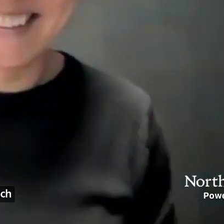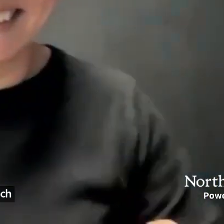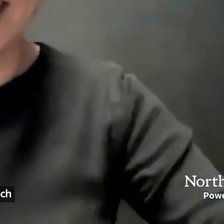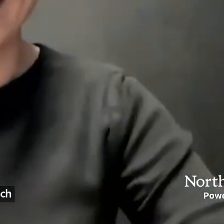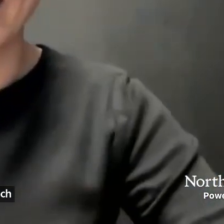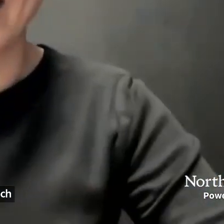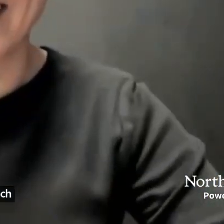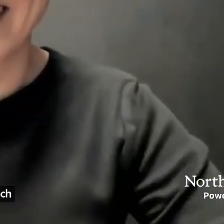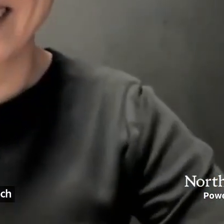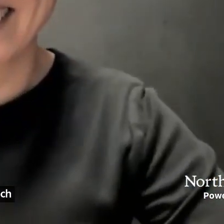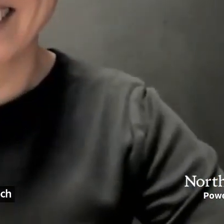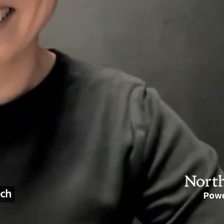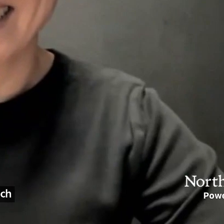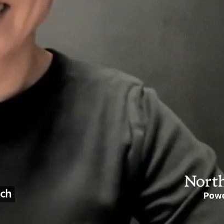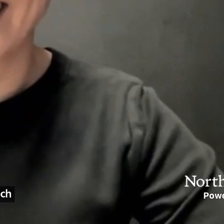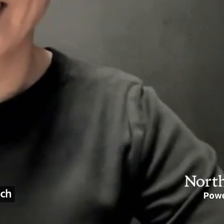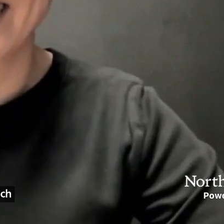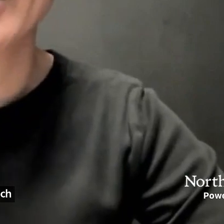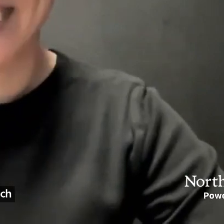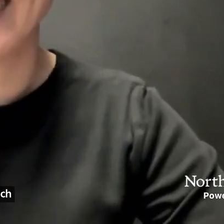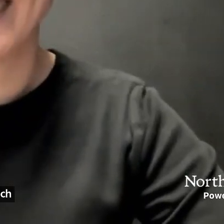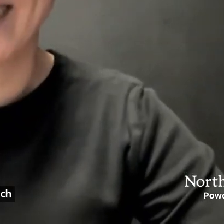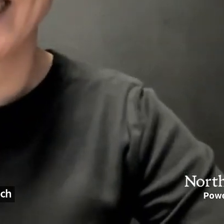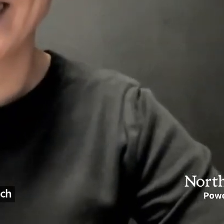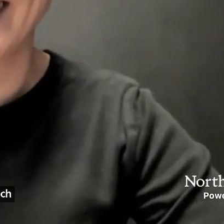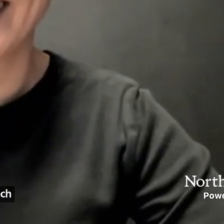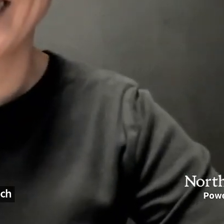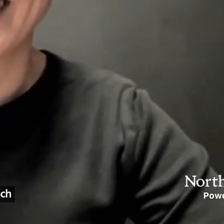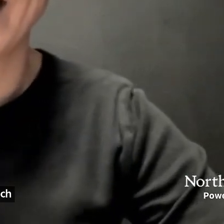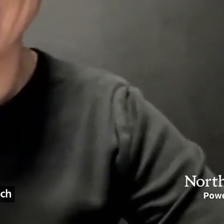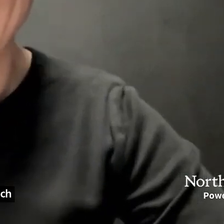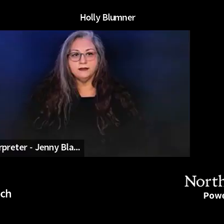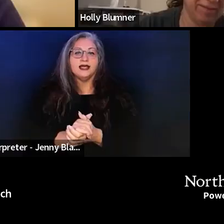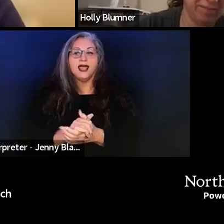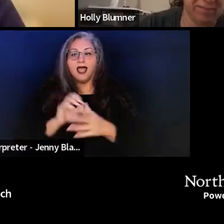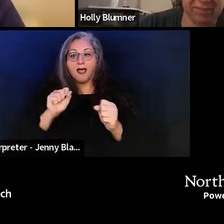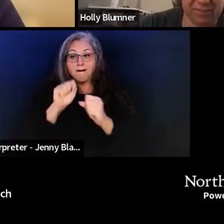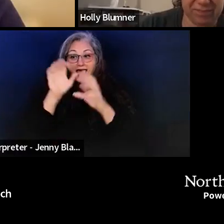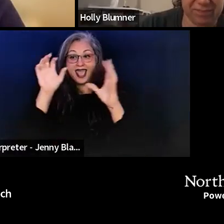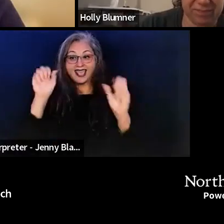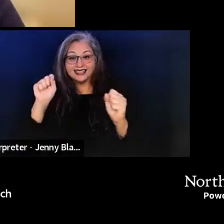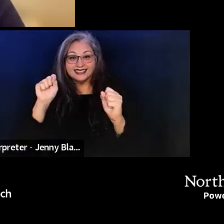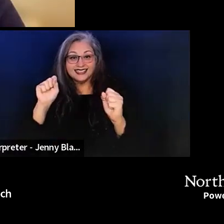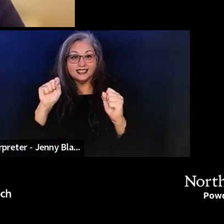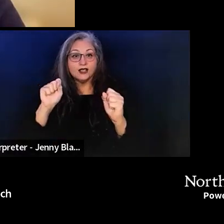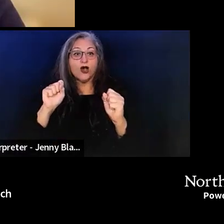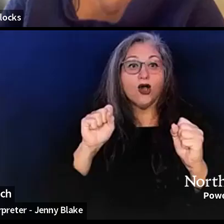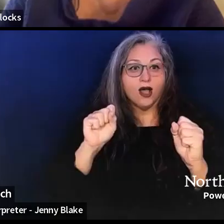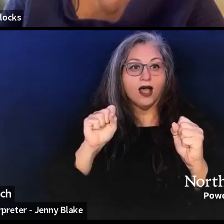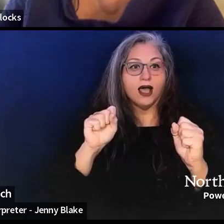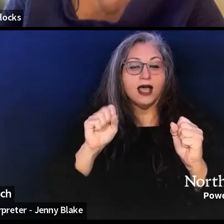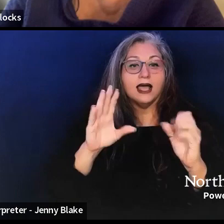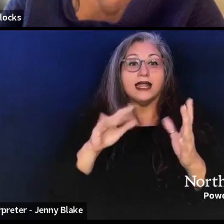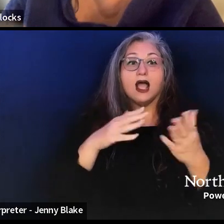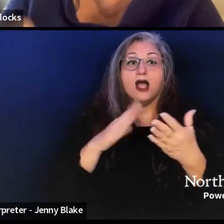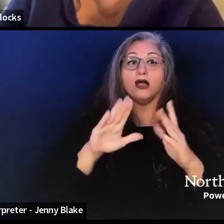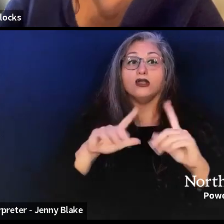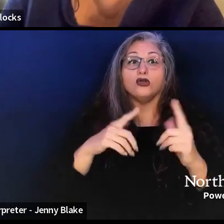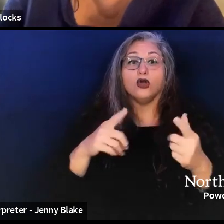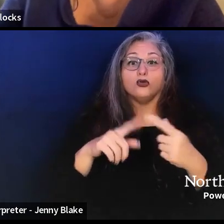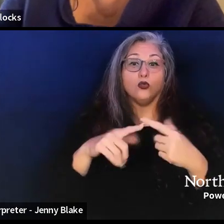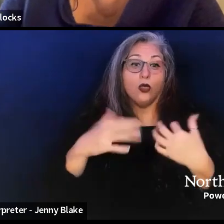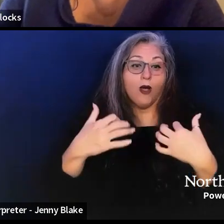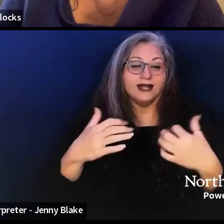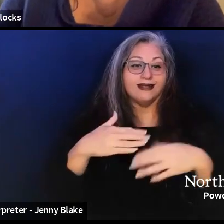Professor Momo. Thank you so much. We've loved having you. Amazing. So to everyone, to the audience, our next